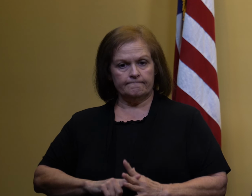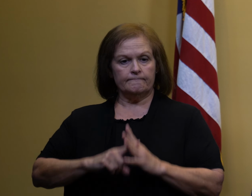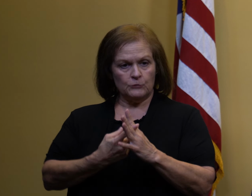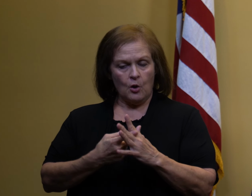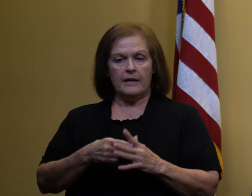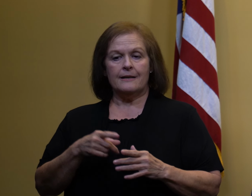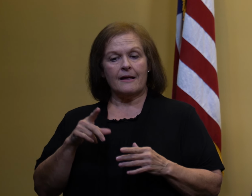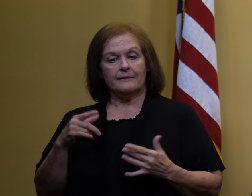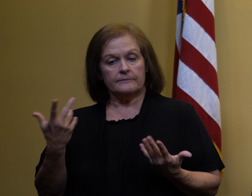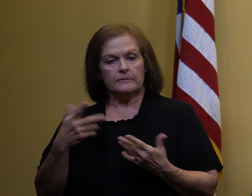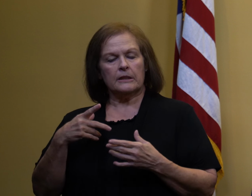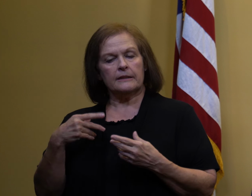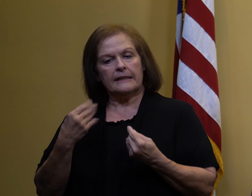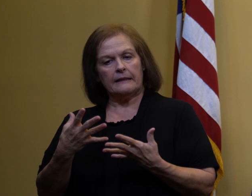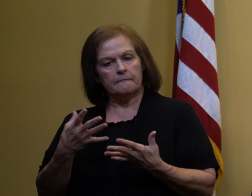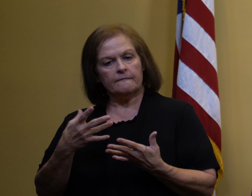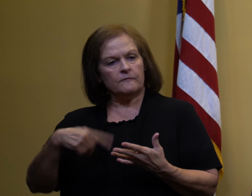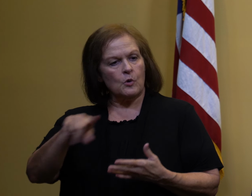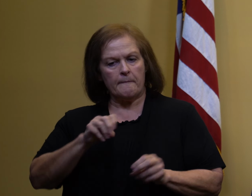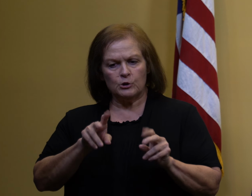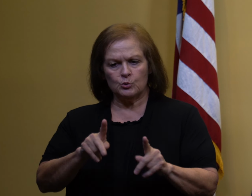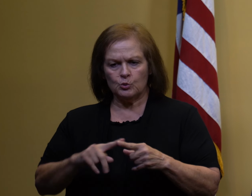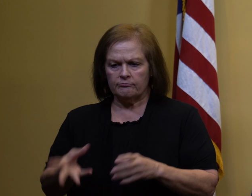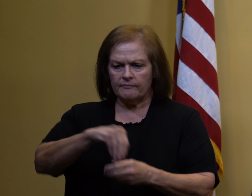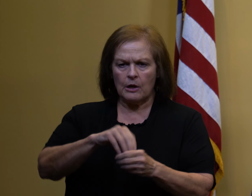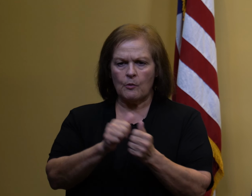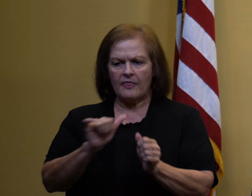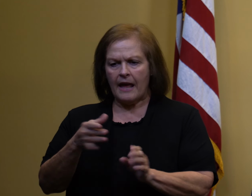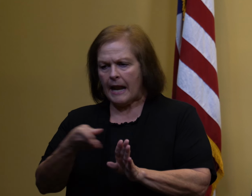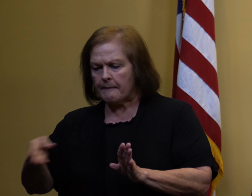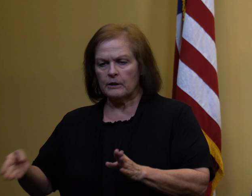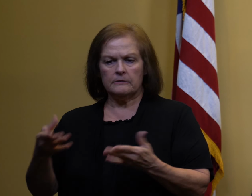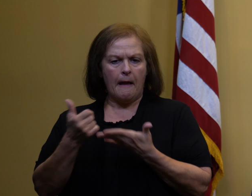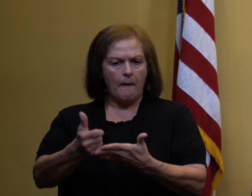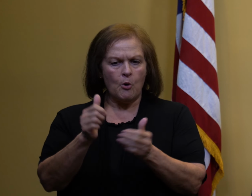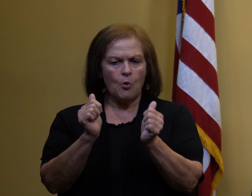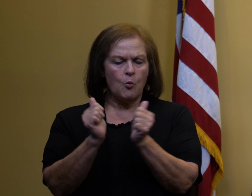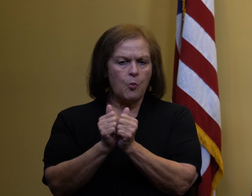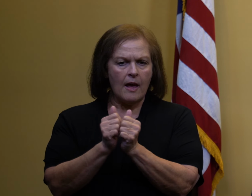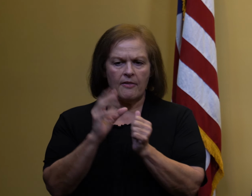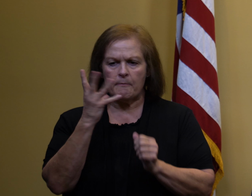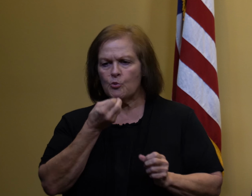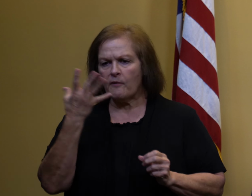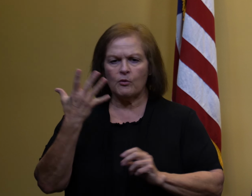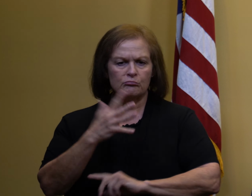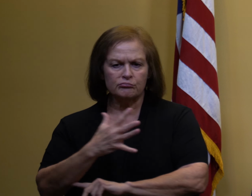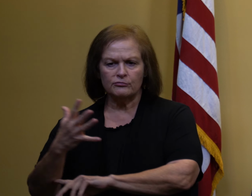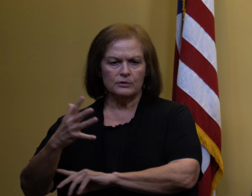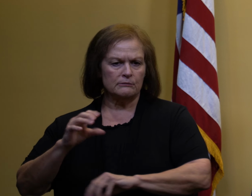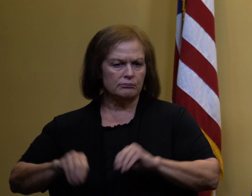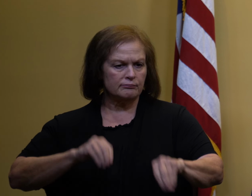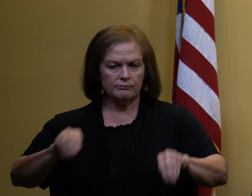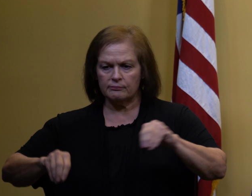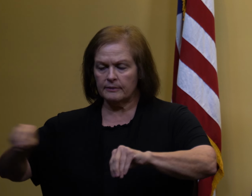it's designed to get residents more engaged in their neighborhood by developing beautification and or green infrastructure